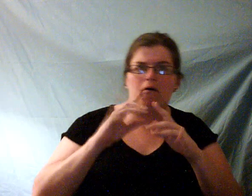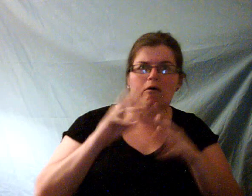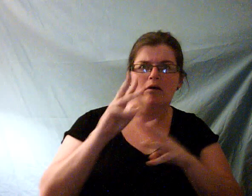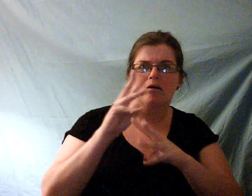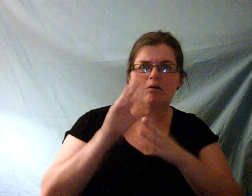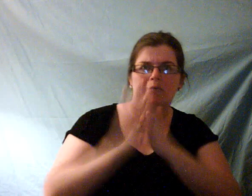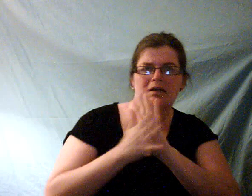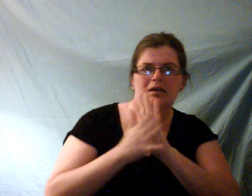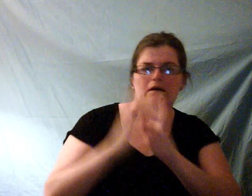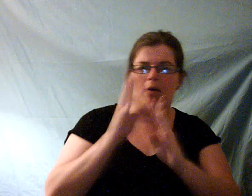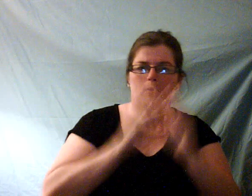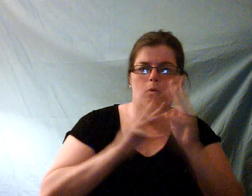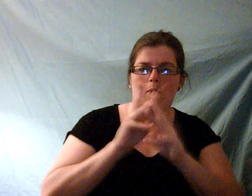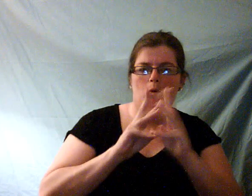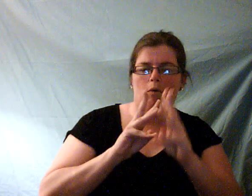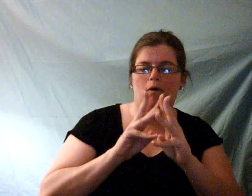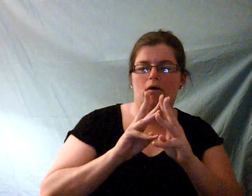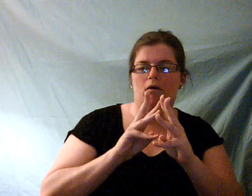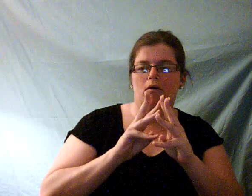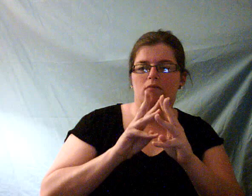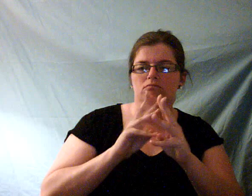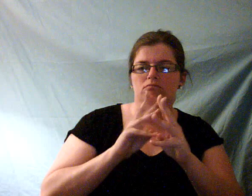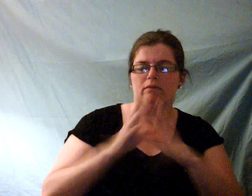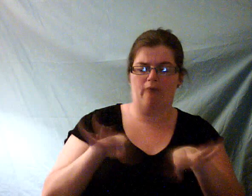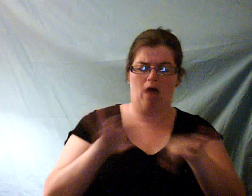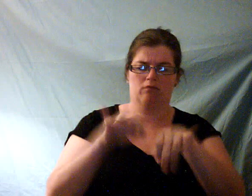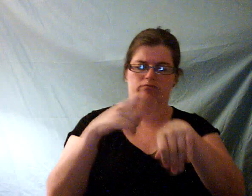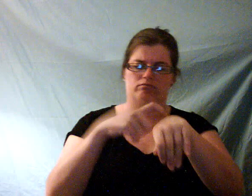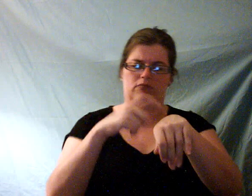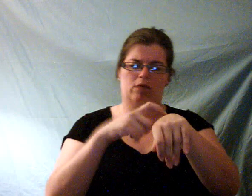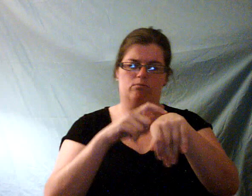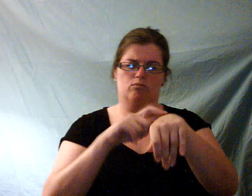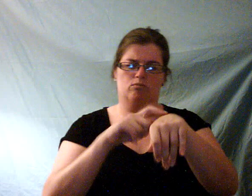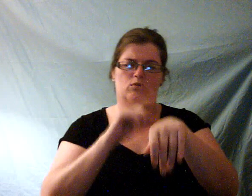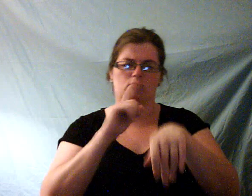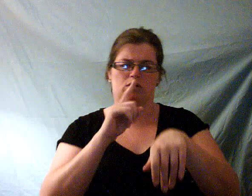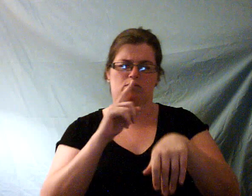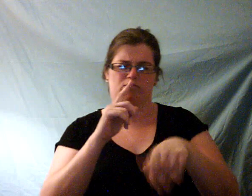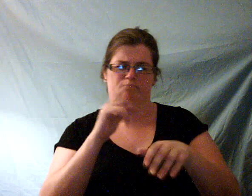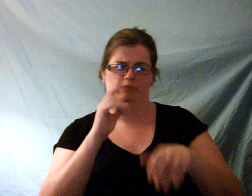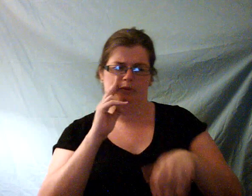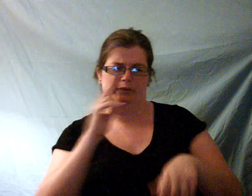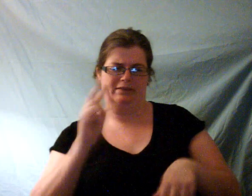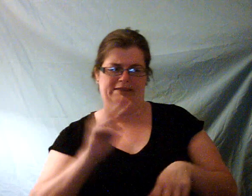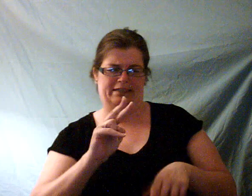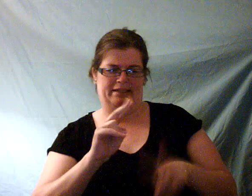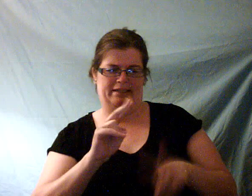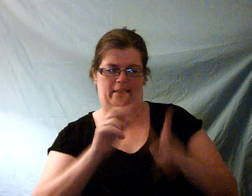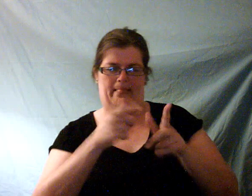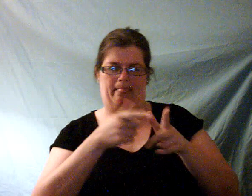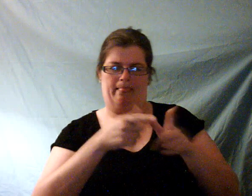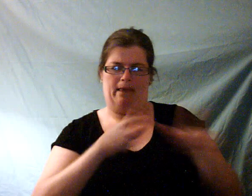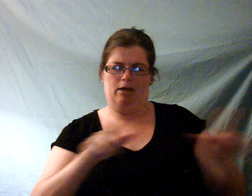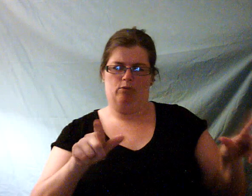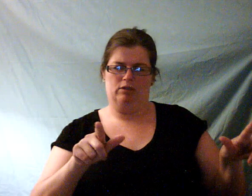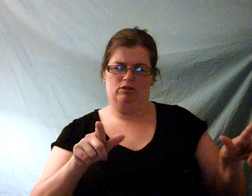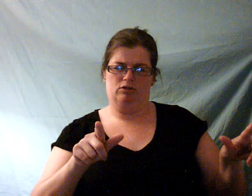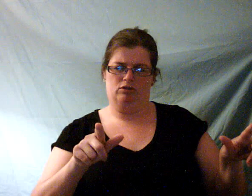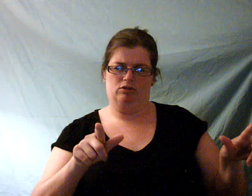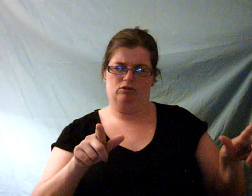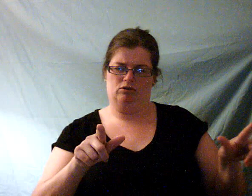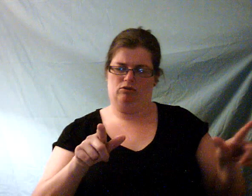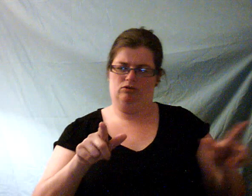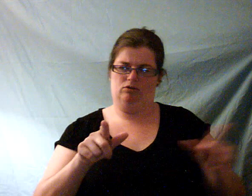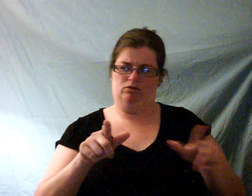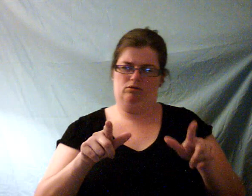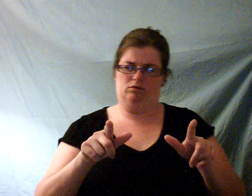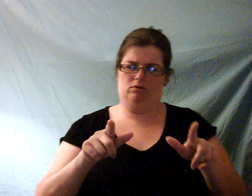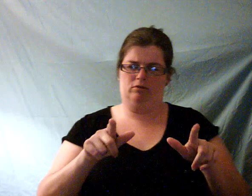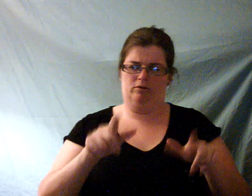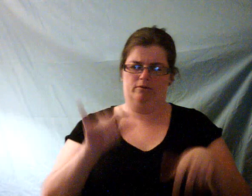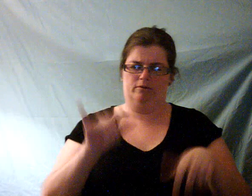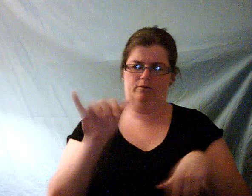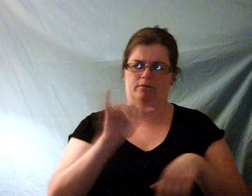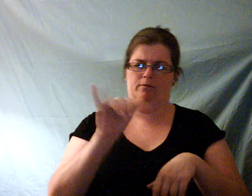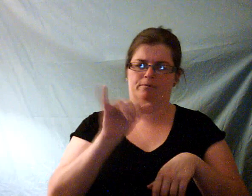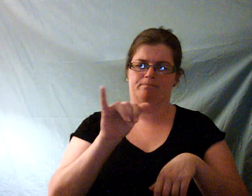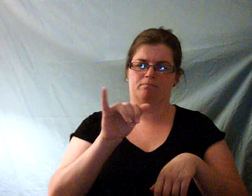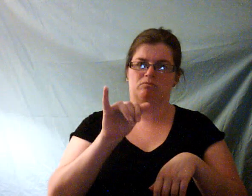The value of time is also reflected in our language. You have things like you have to be on time.